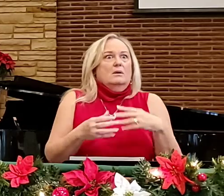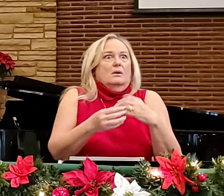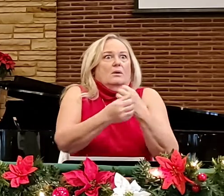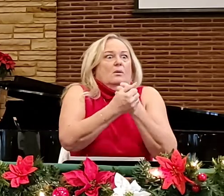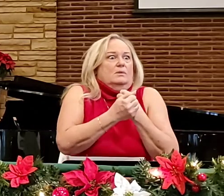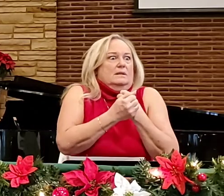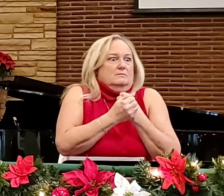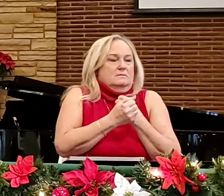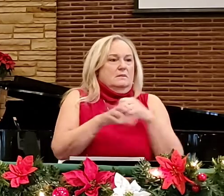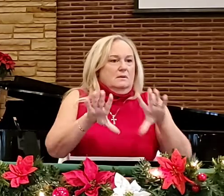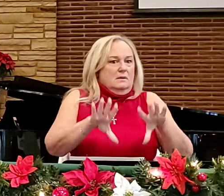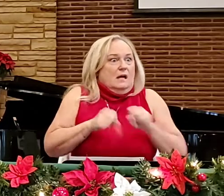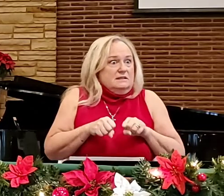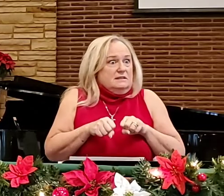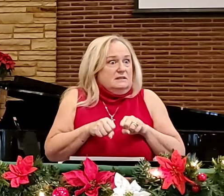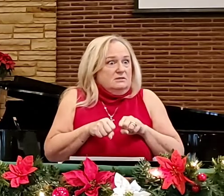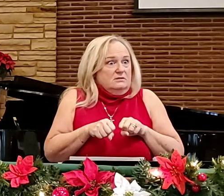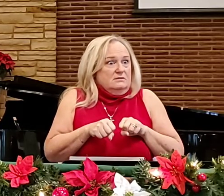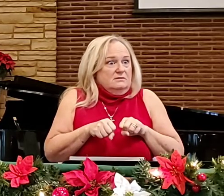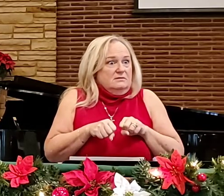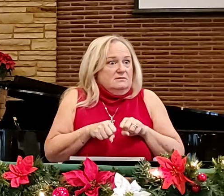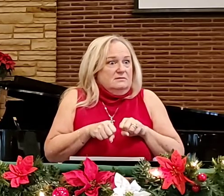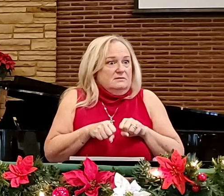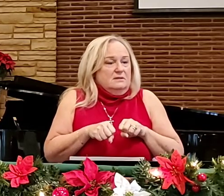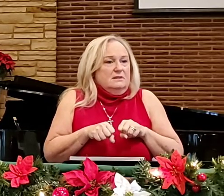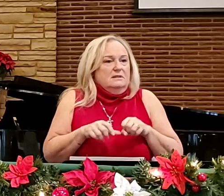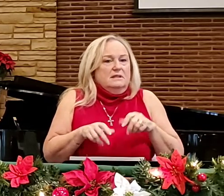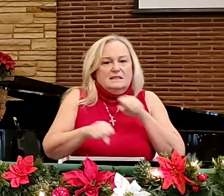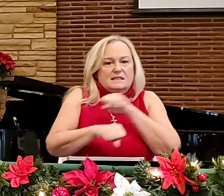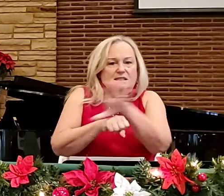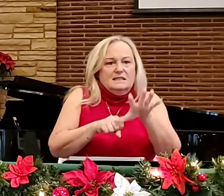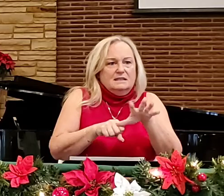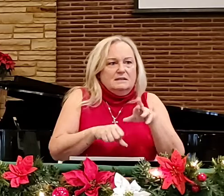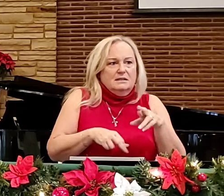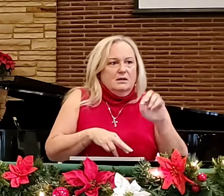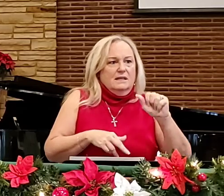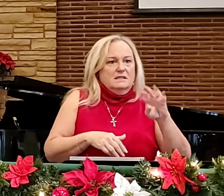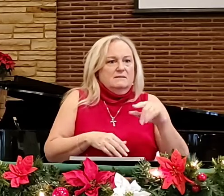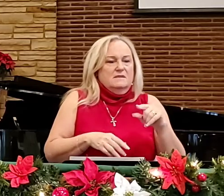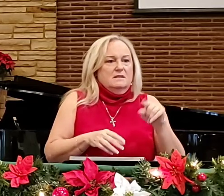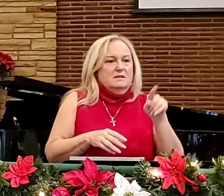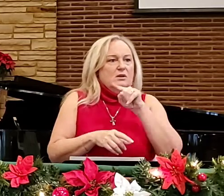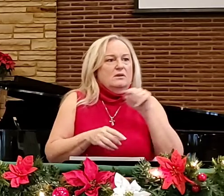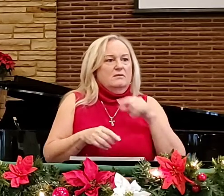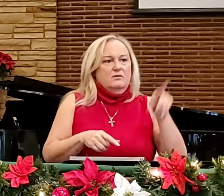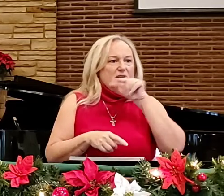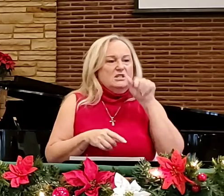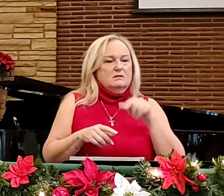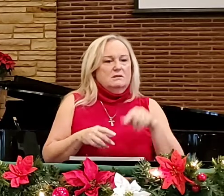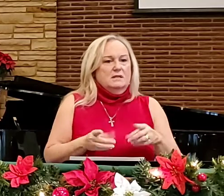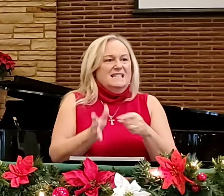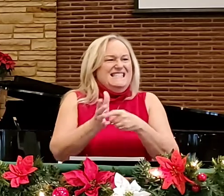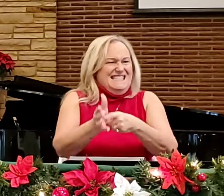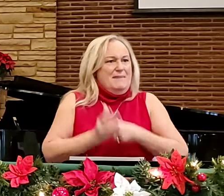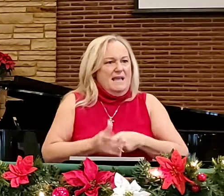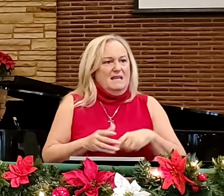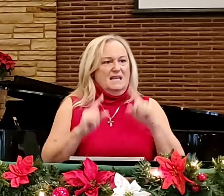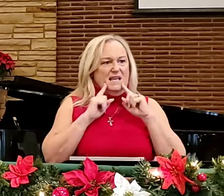him hostage and send a ransom note of questions demanding